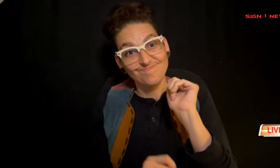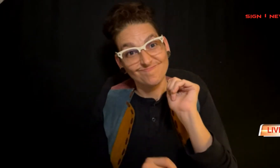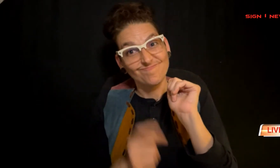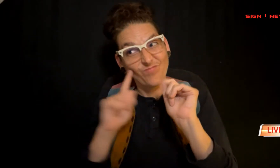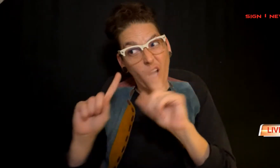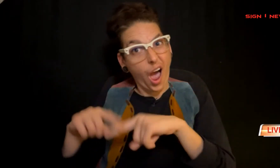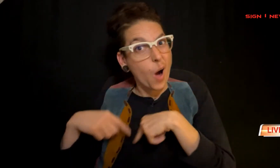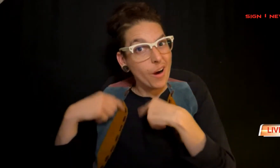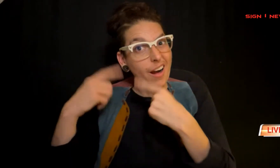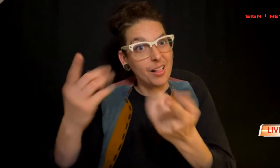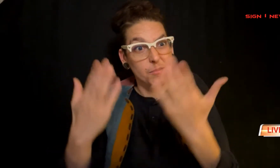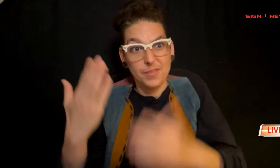disappear for a minute.